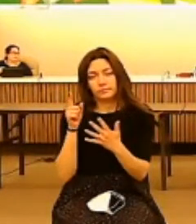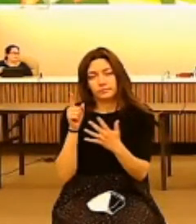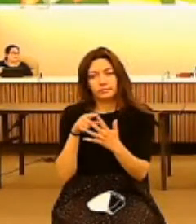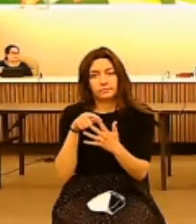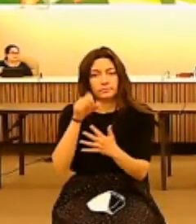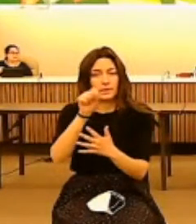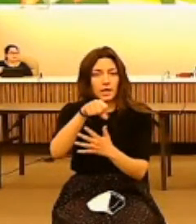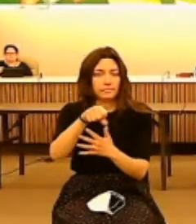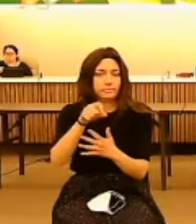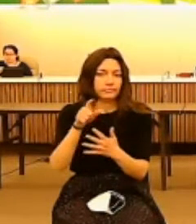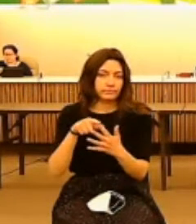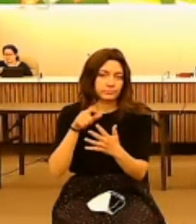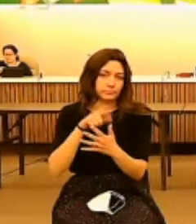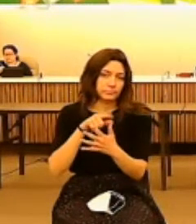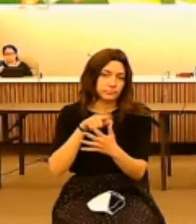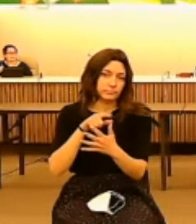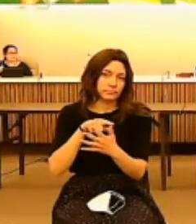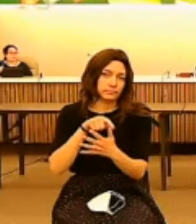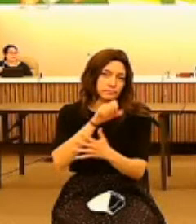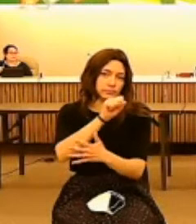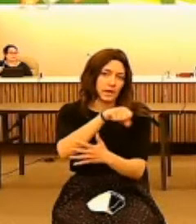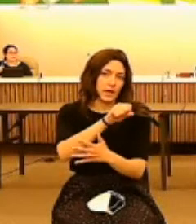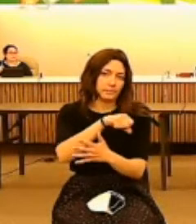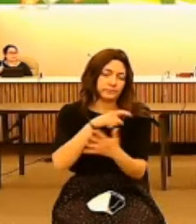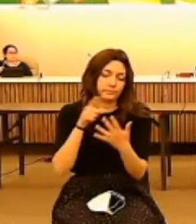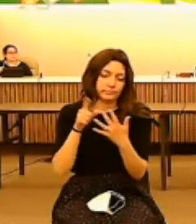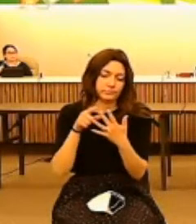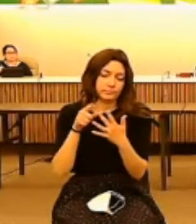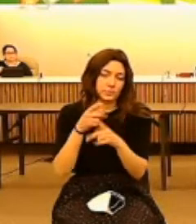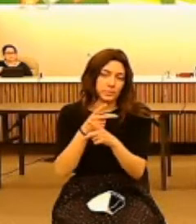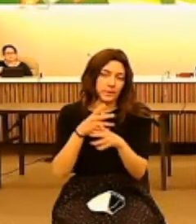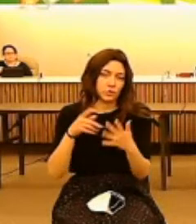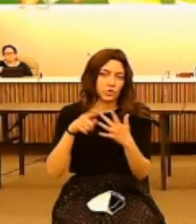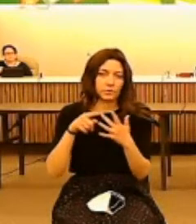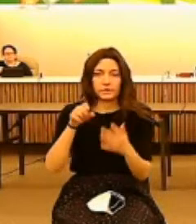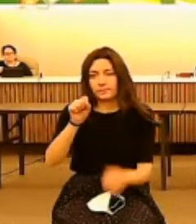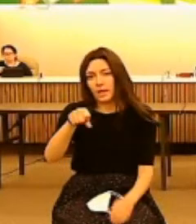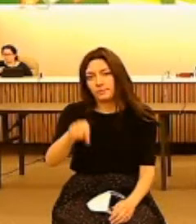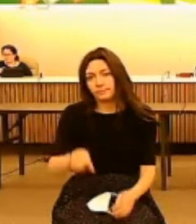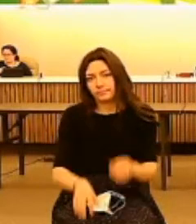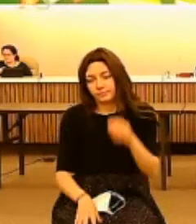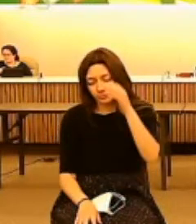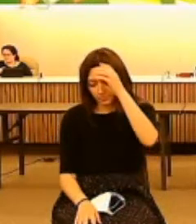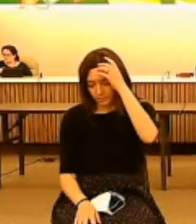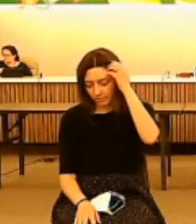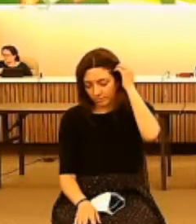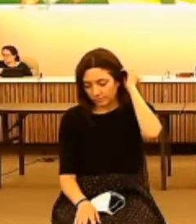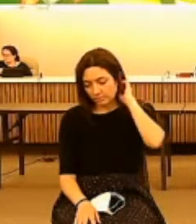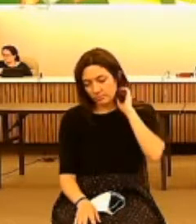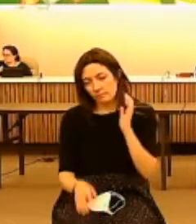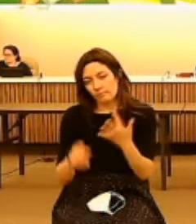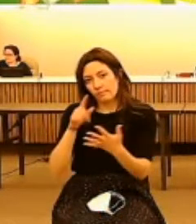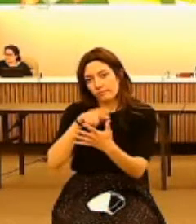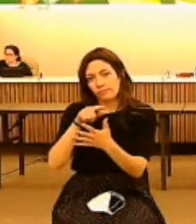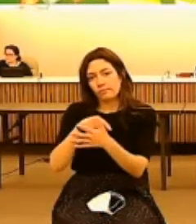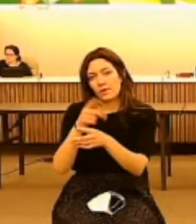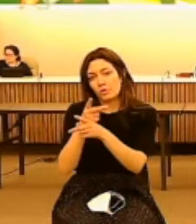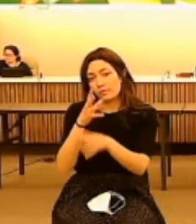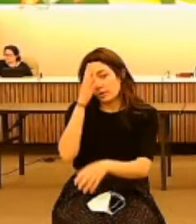Page, Aye. Councilmember Belanca, Aye. Supervisor Schultz. Aye. Mr. Supervisor